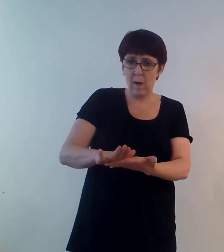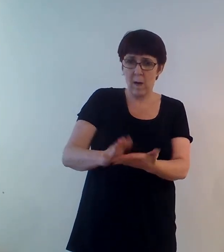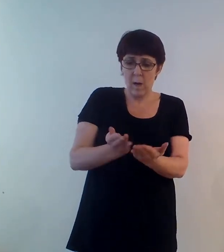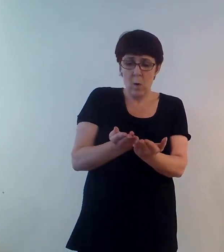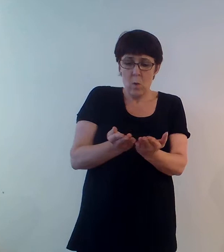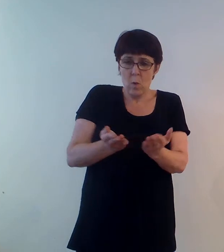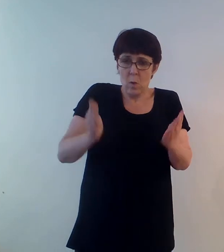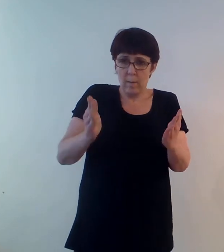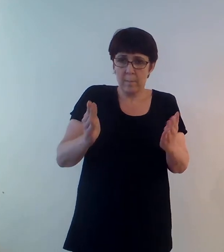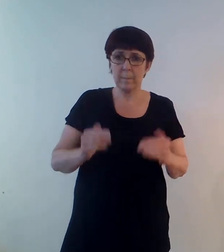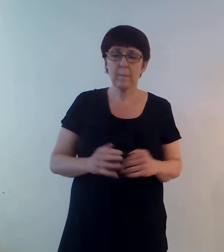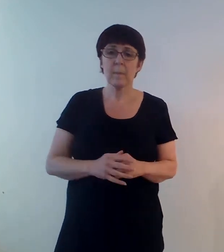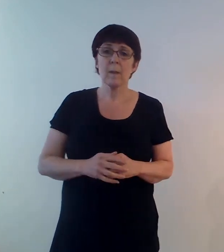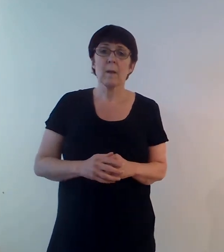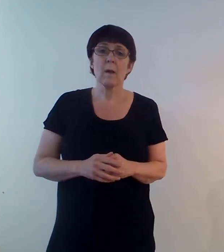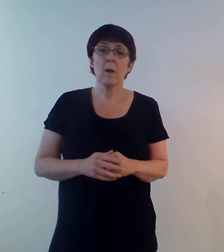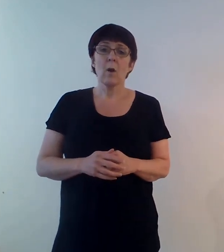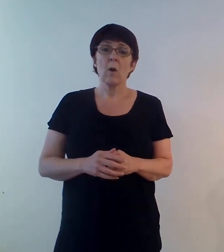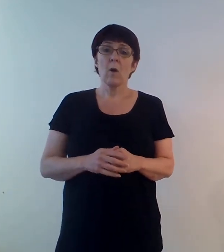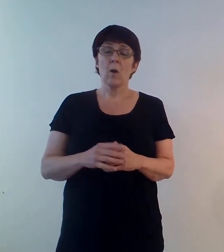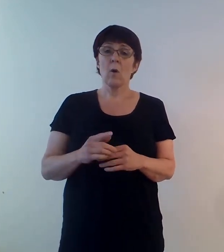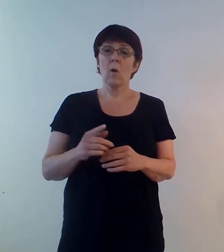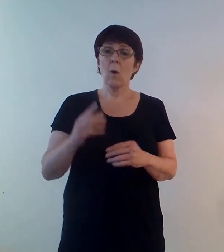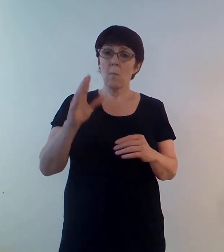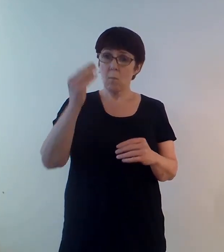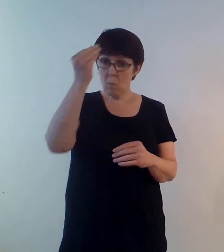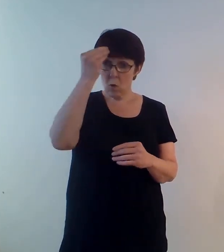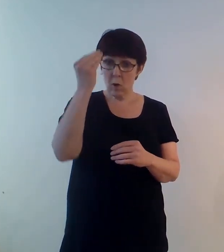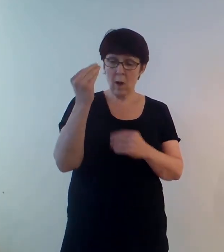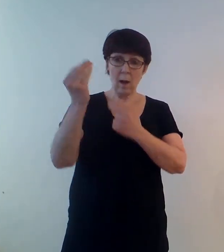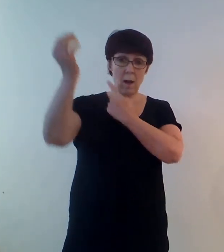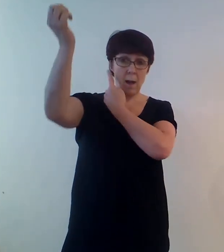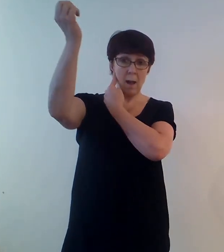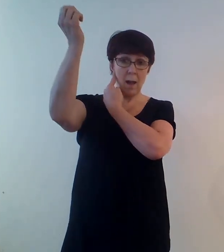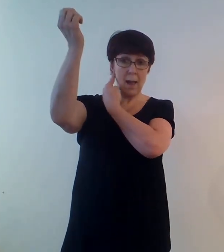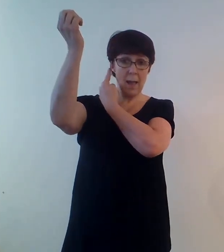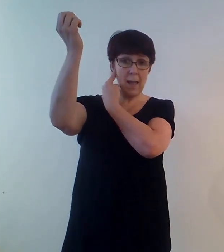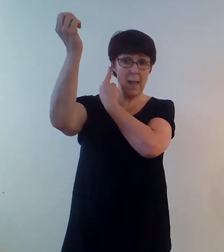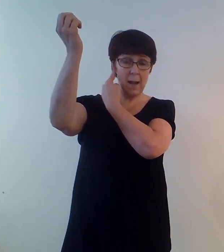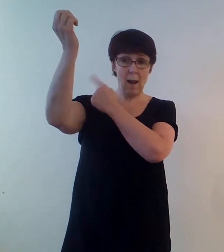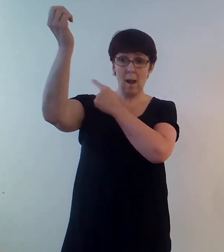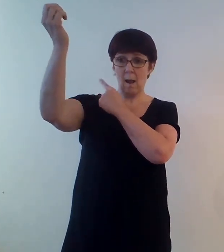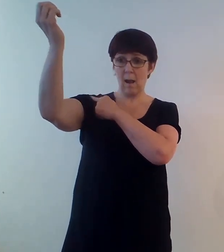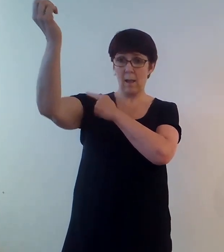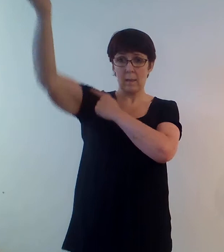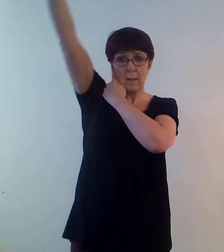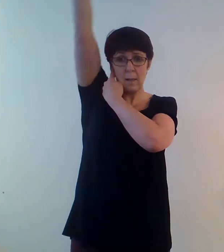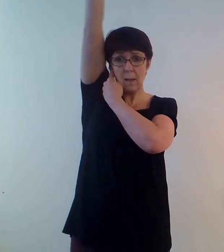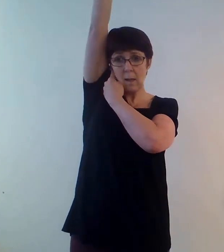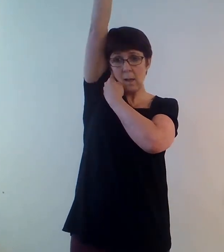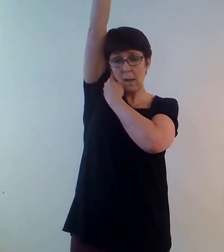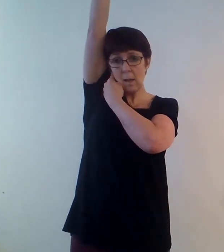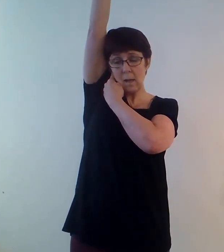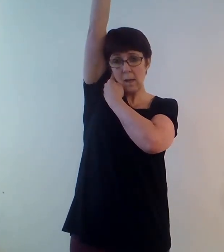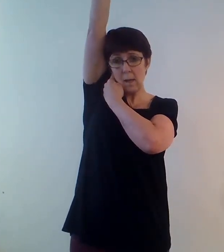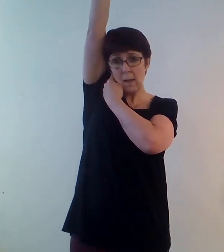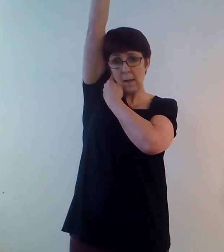flat on our back, hiding our ears with our shoulders, and we're just going to lift our top half and lower half in a perfect straight line. No bending legs,